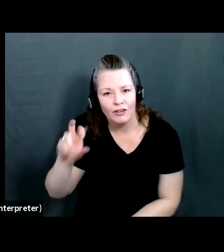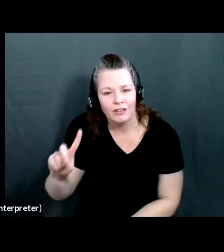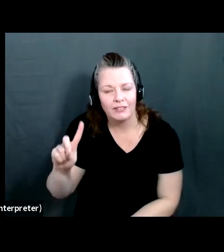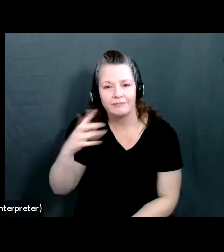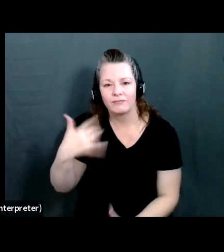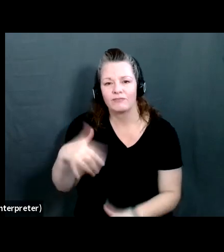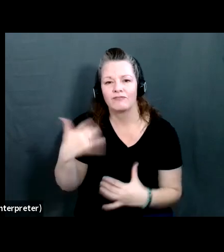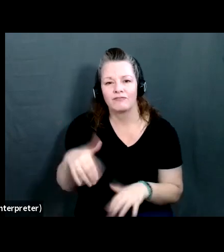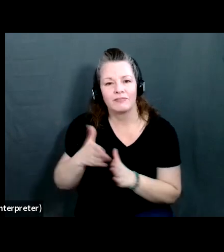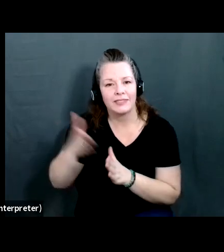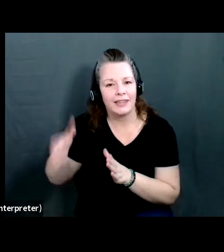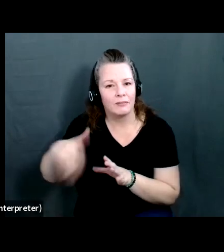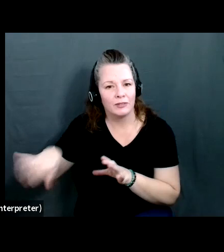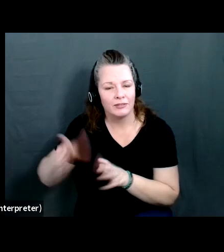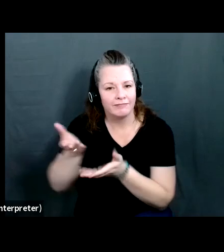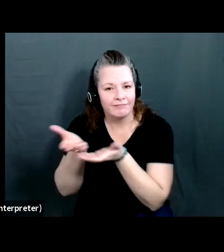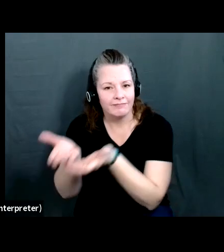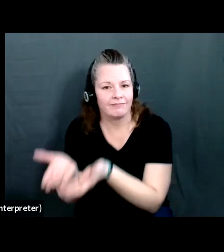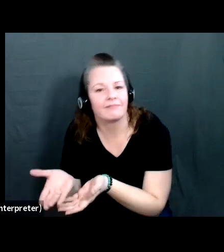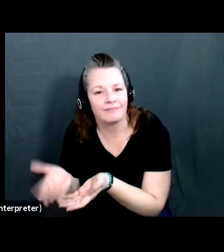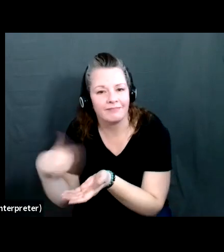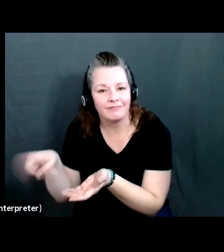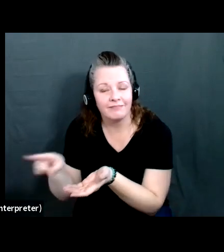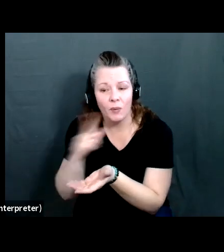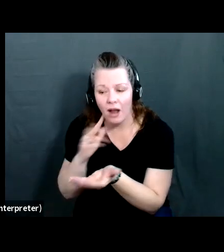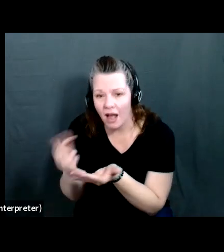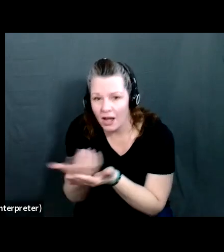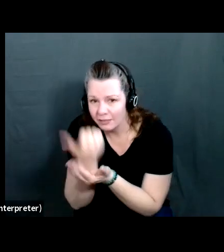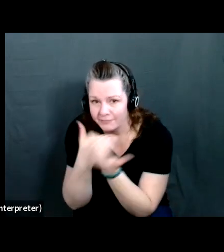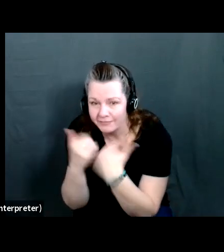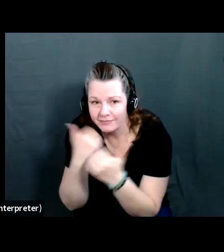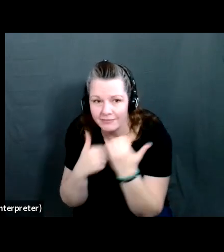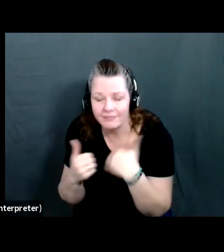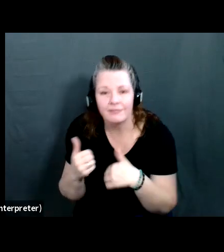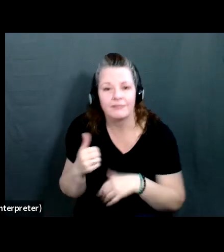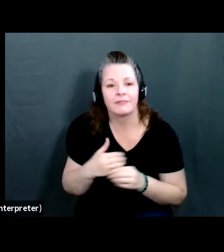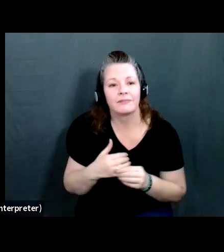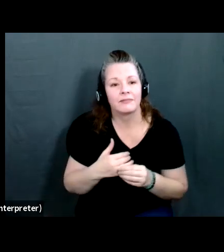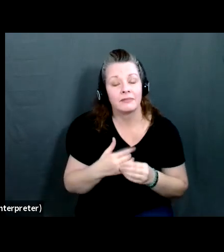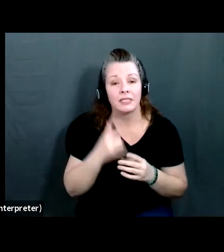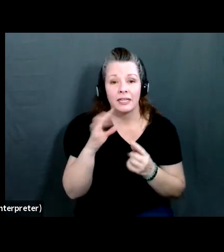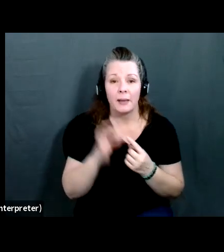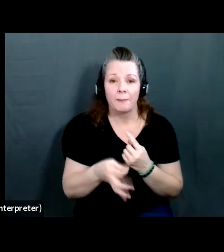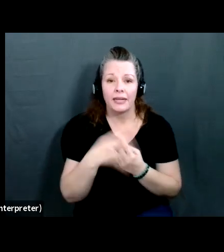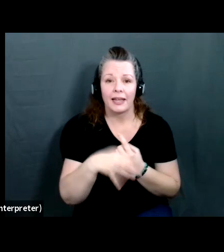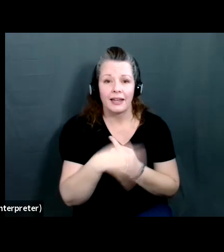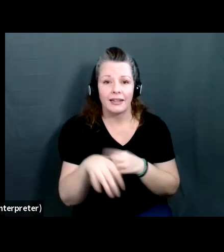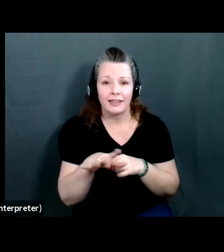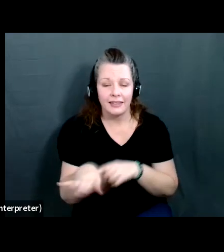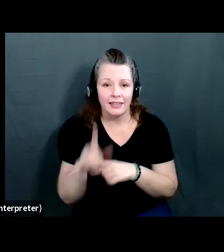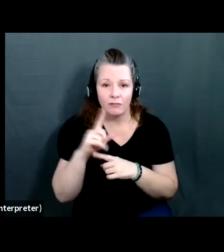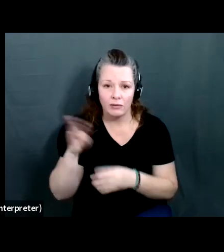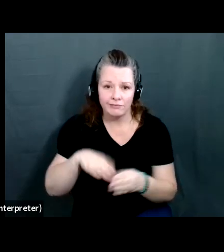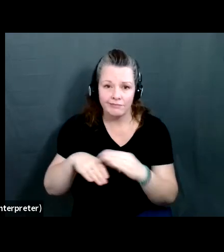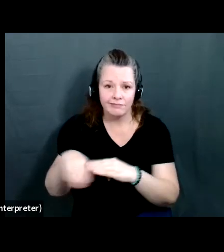feet. That they'd spoil untouched on the dishes woven of banana leaf was an object lesson